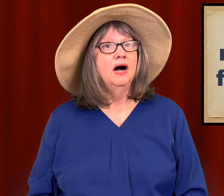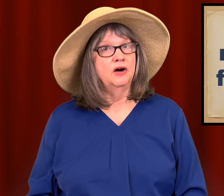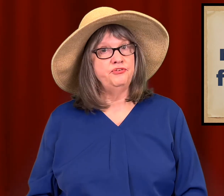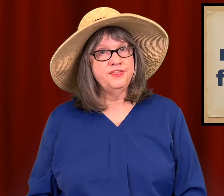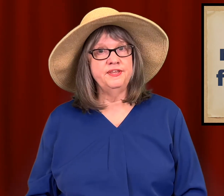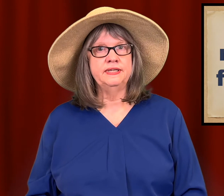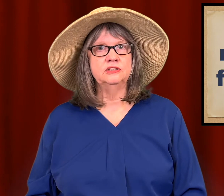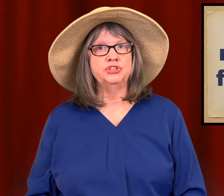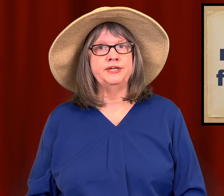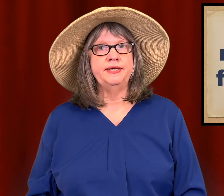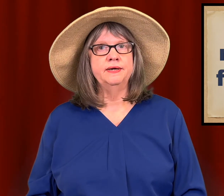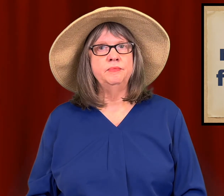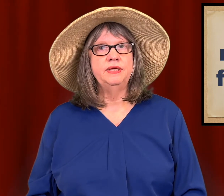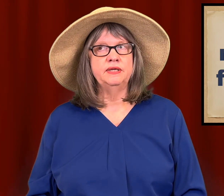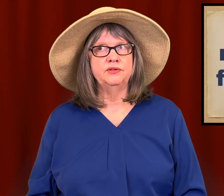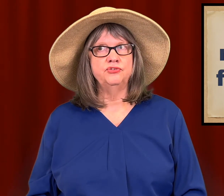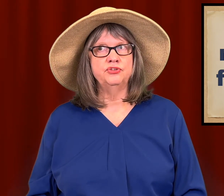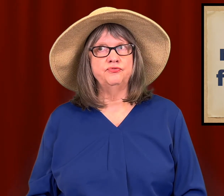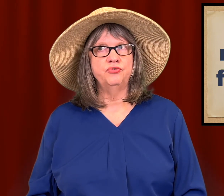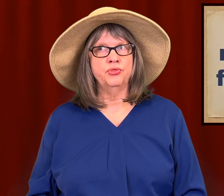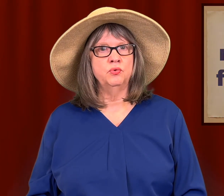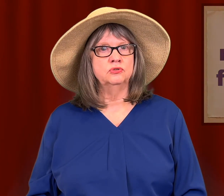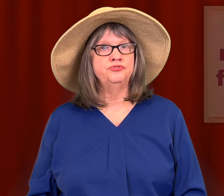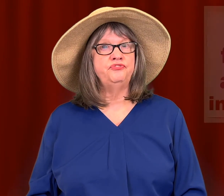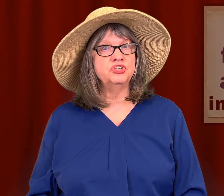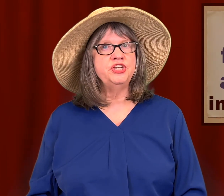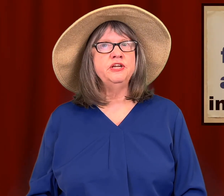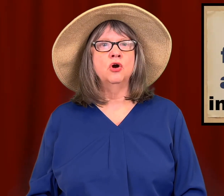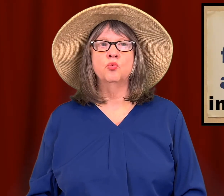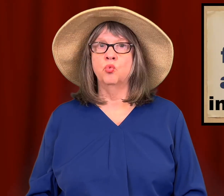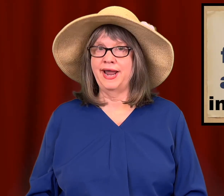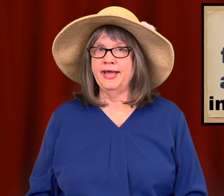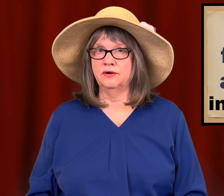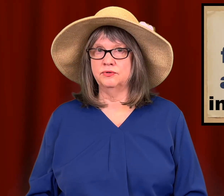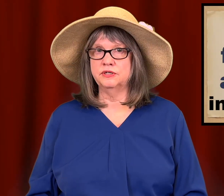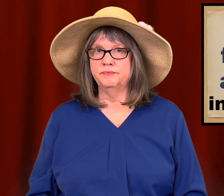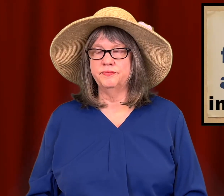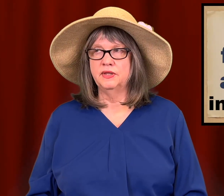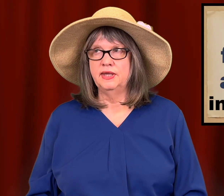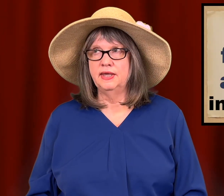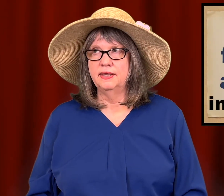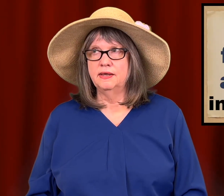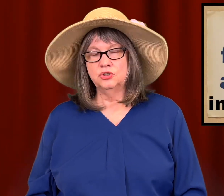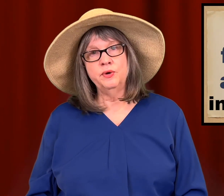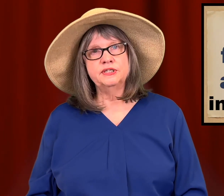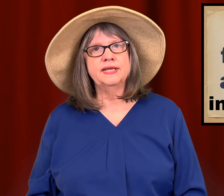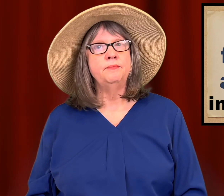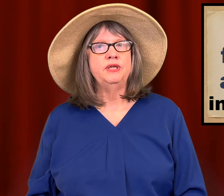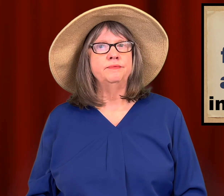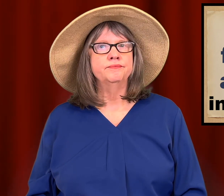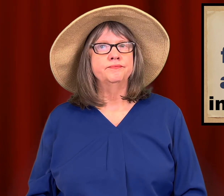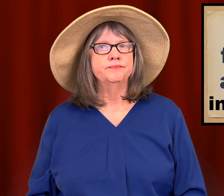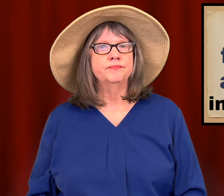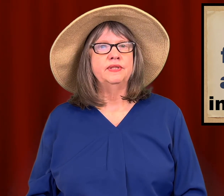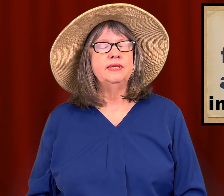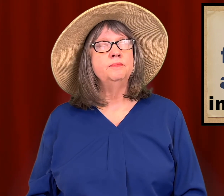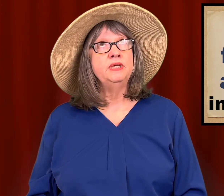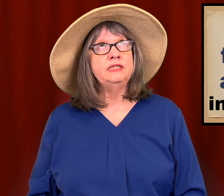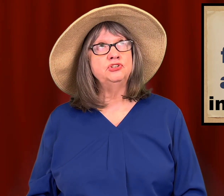A fifth English idiom is for the words fishing around. So what does that mean? It means